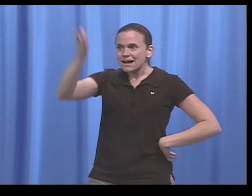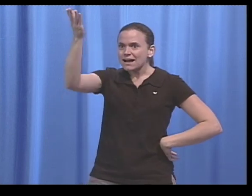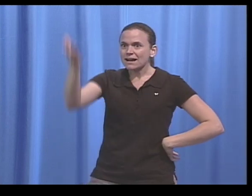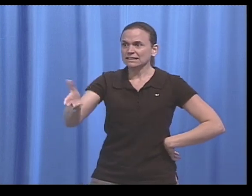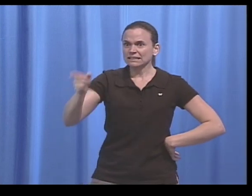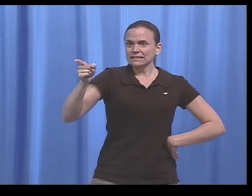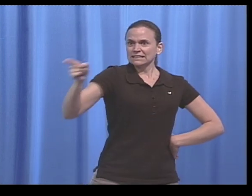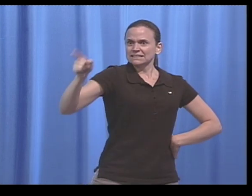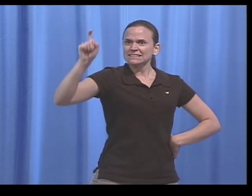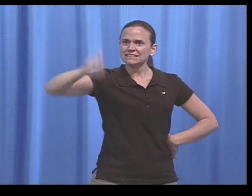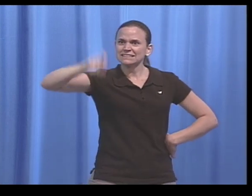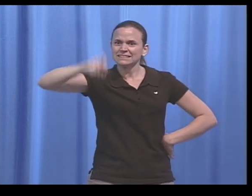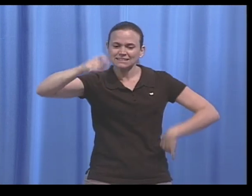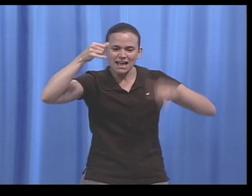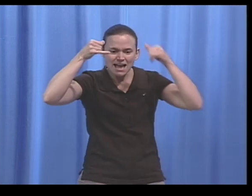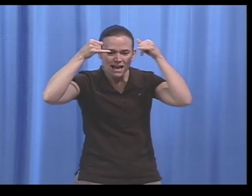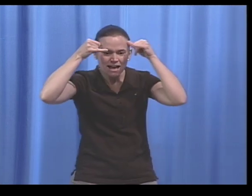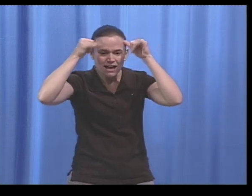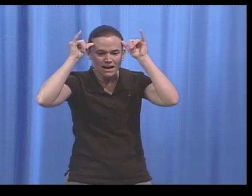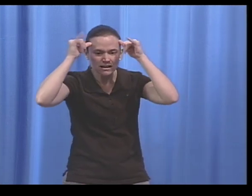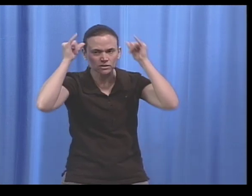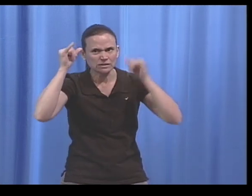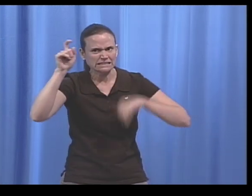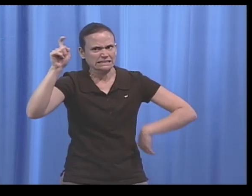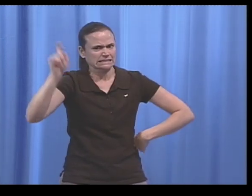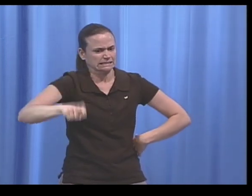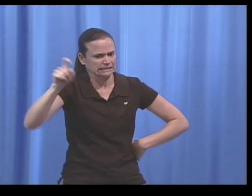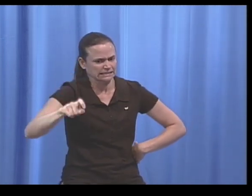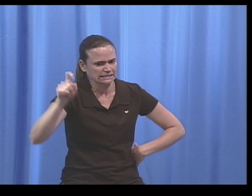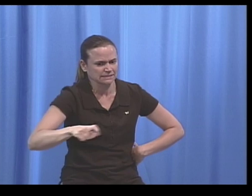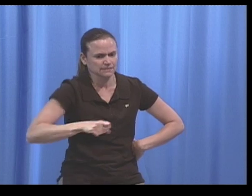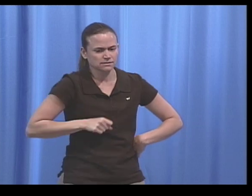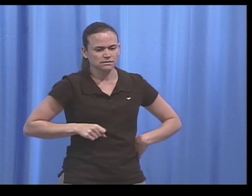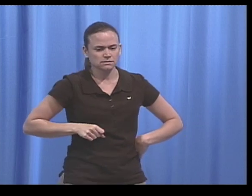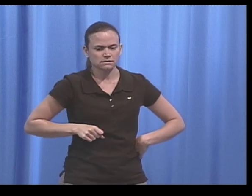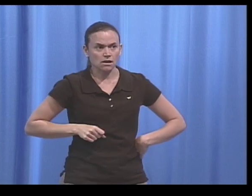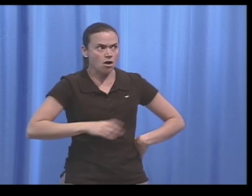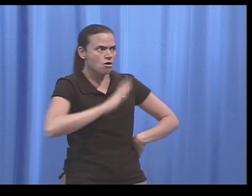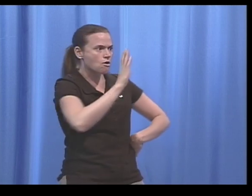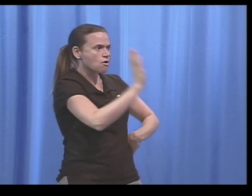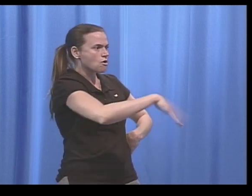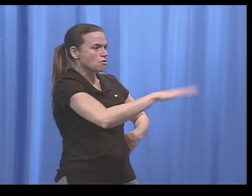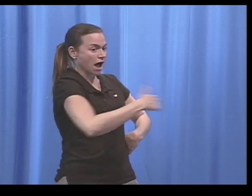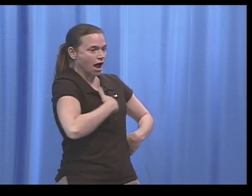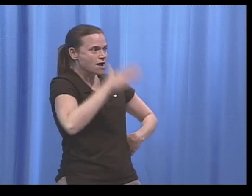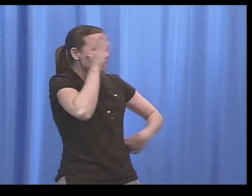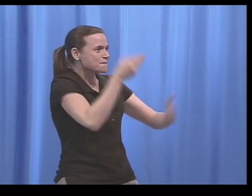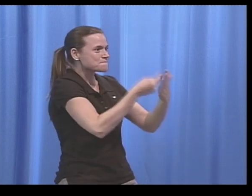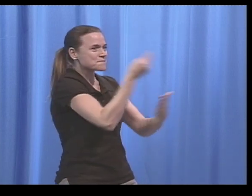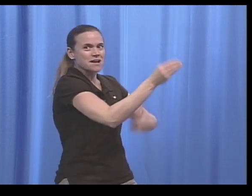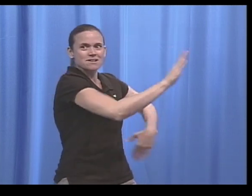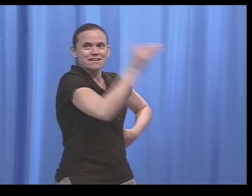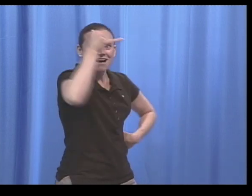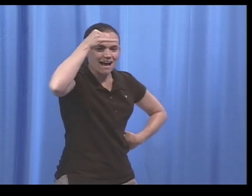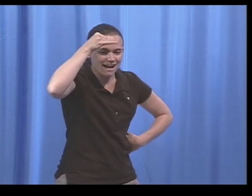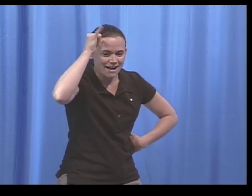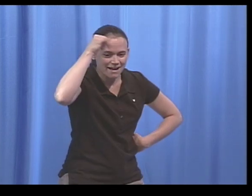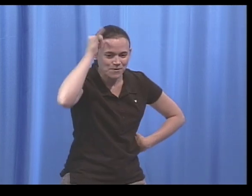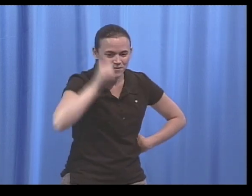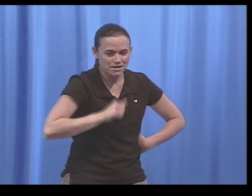who needed a cow very badly indeed. "I will buy your cow,"